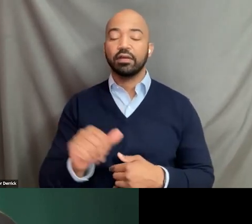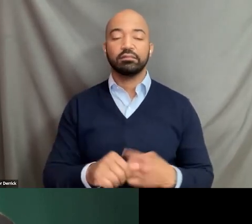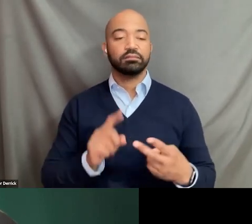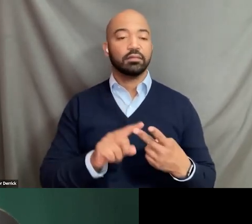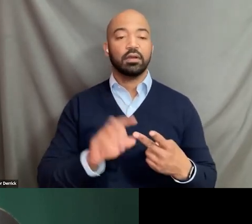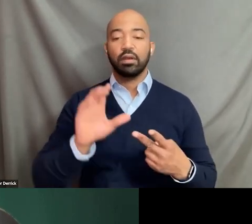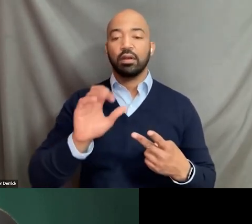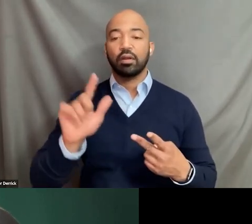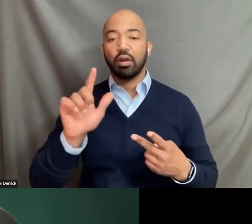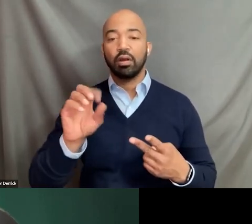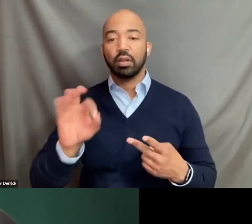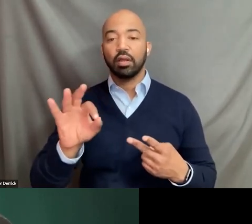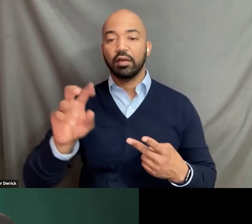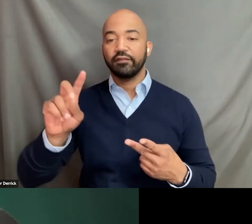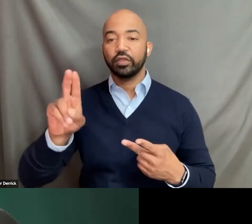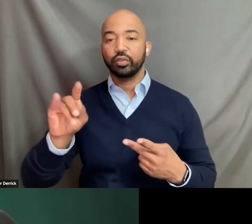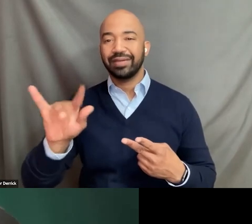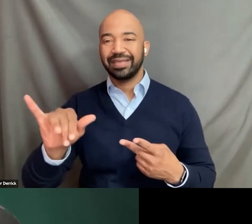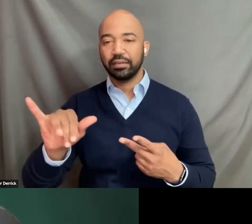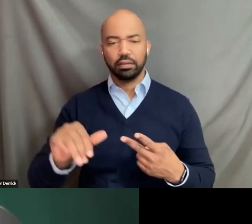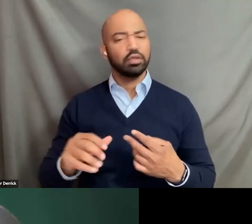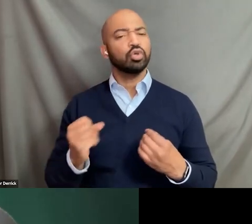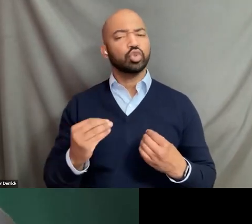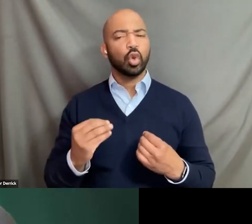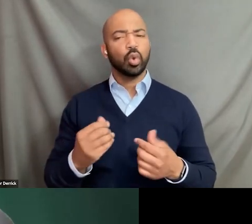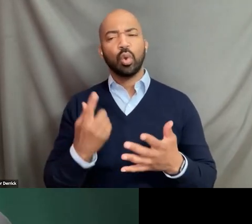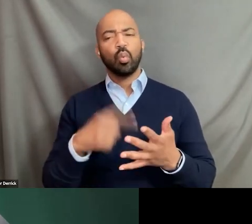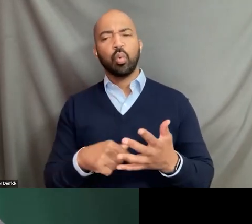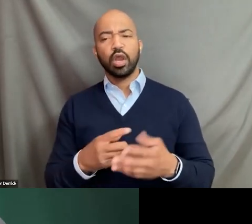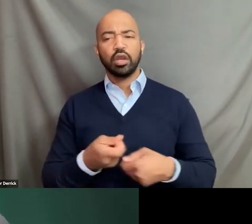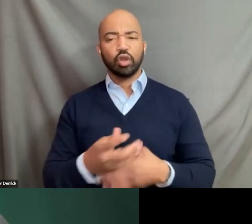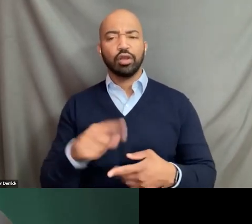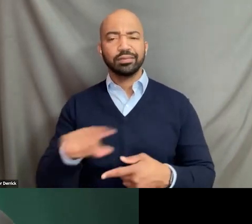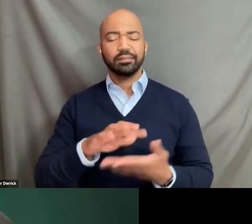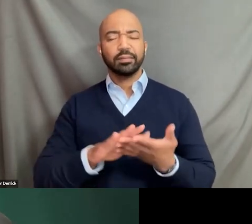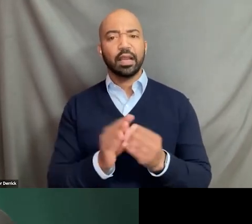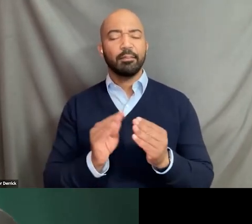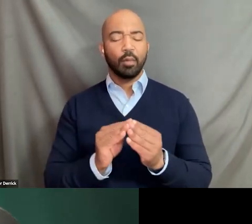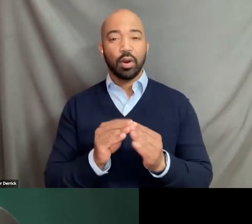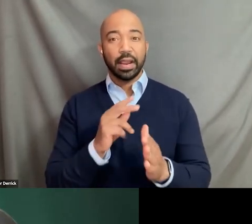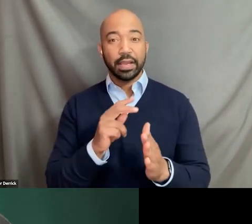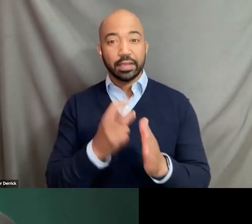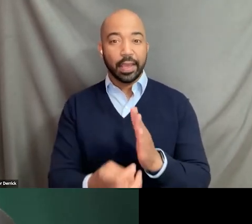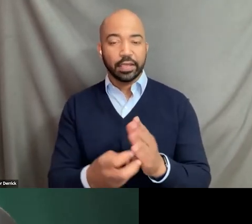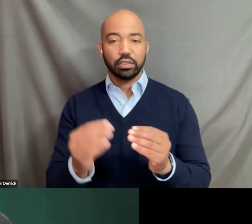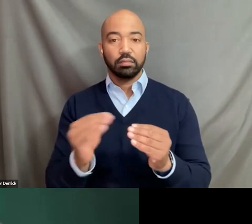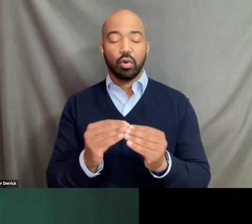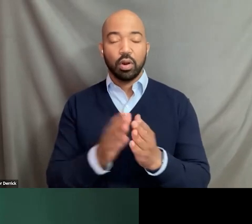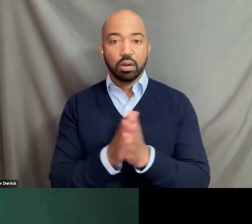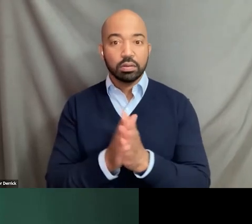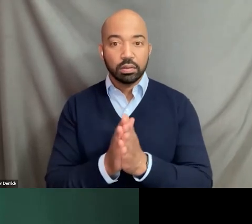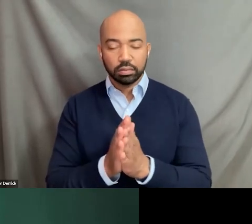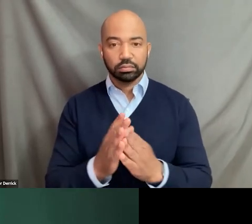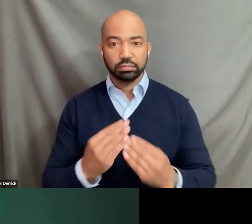do they like more? So I can turn the quiz more engaging and motivating. Okay, I look forward to see your next